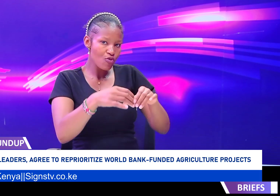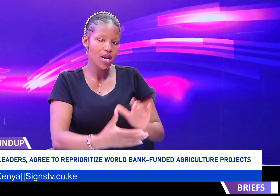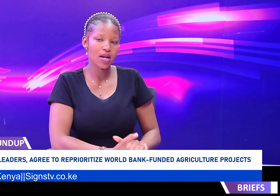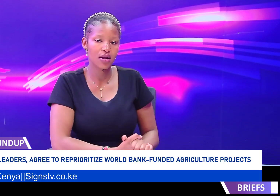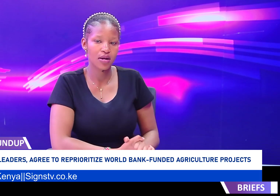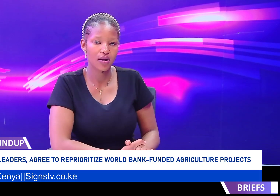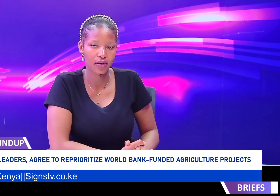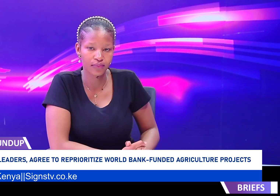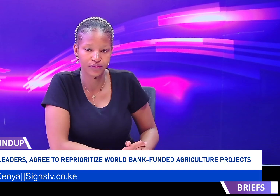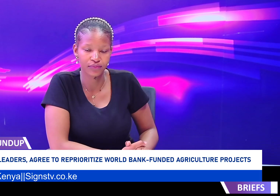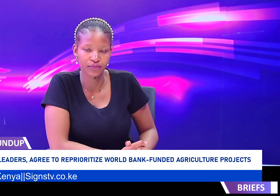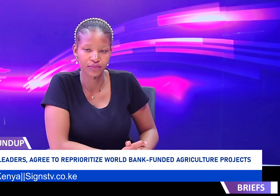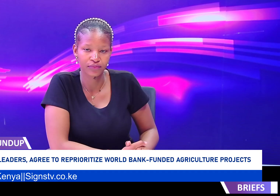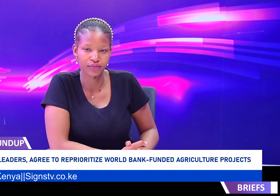and support affected communities.